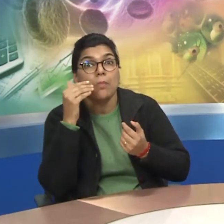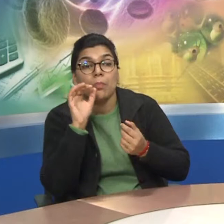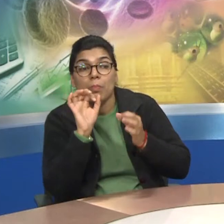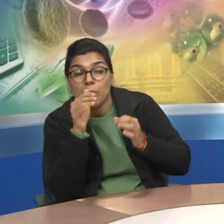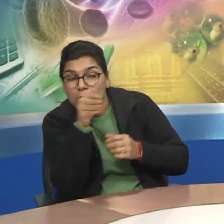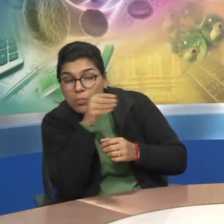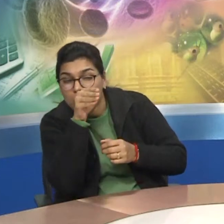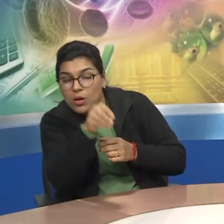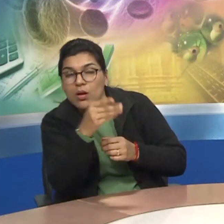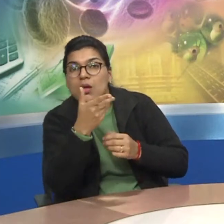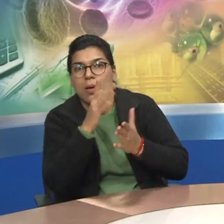you may all have heard